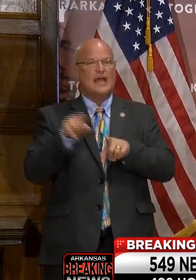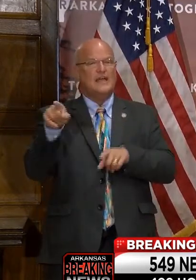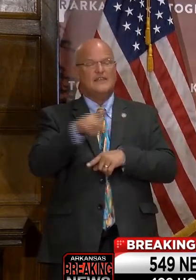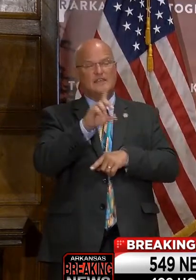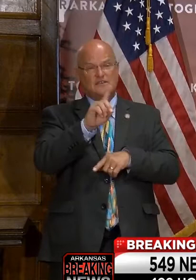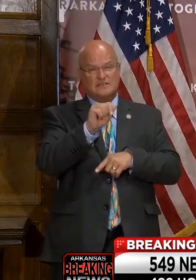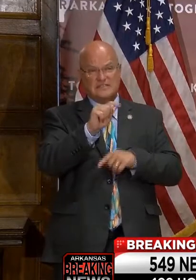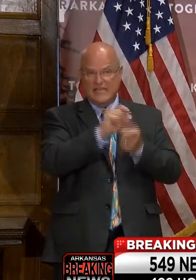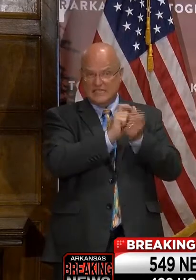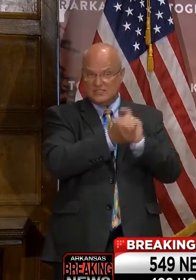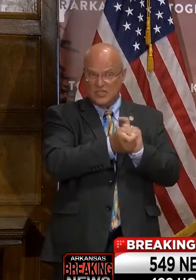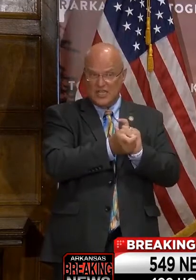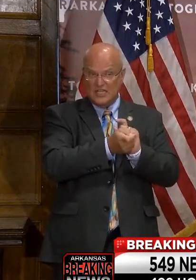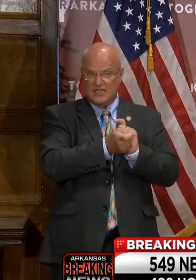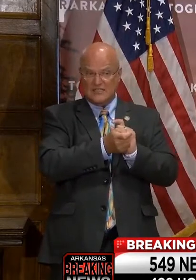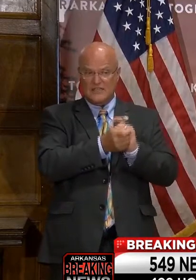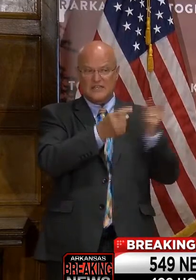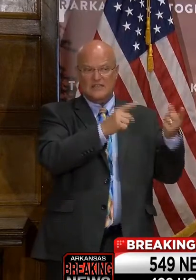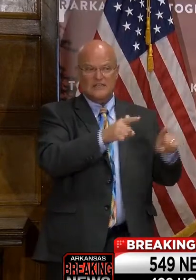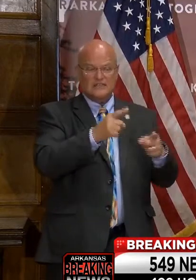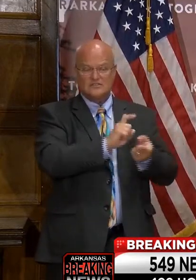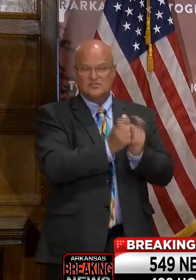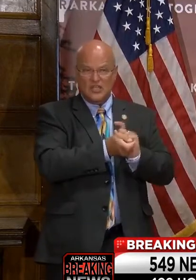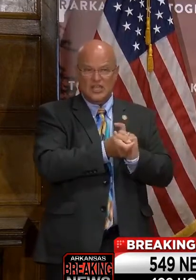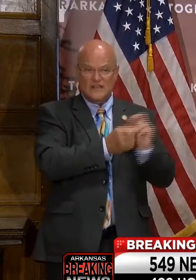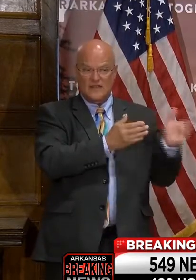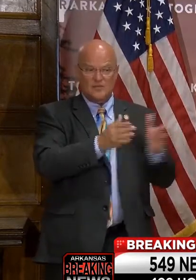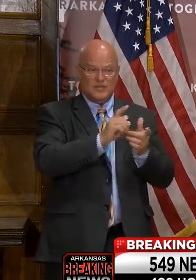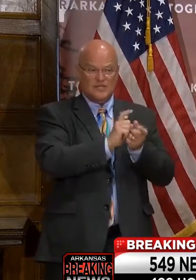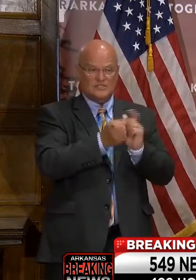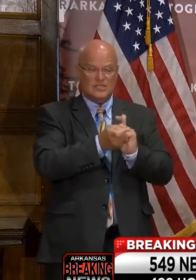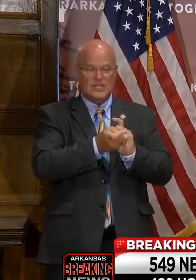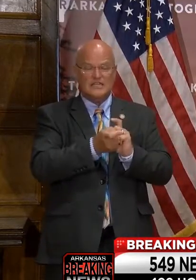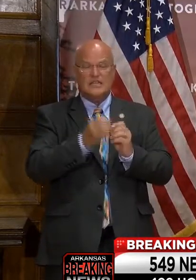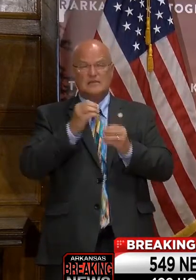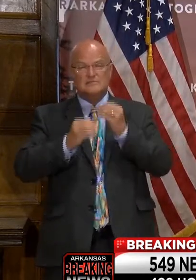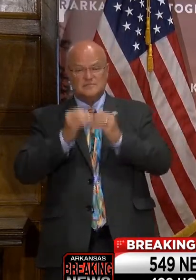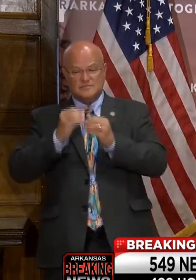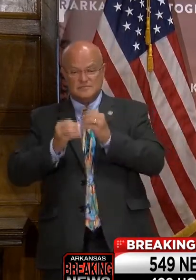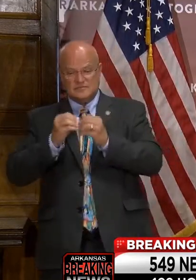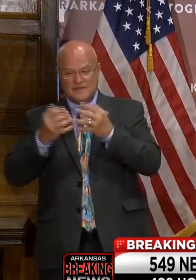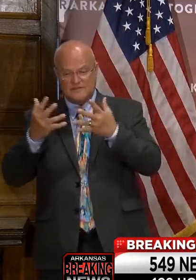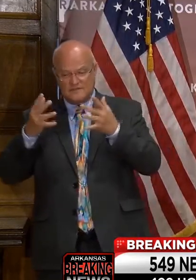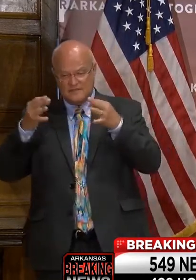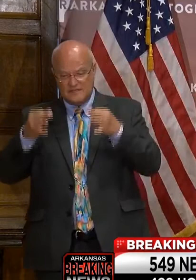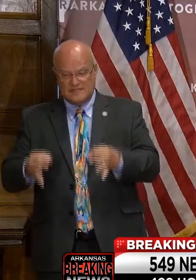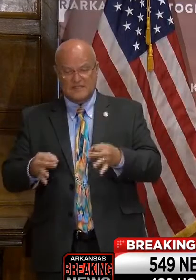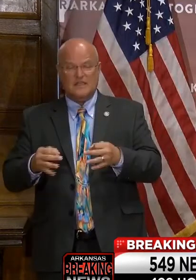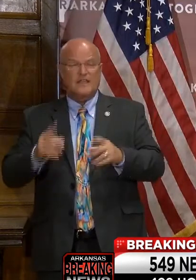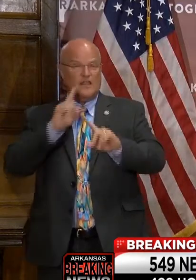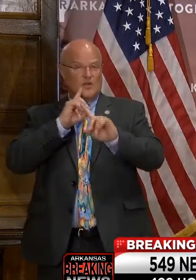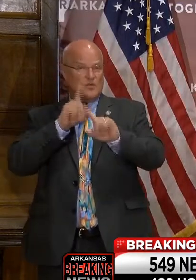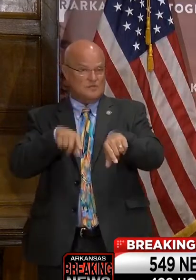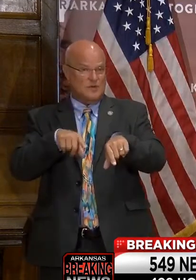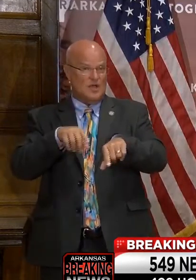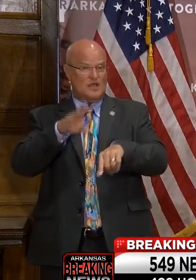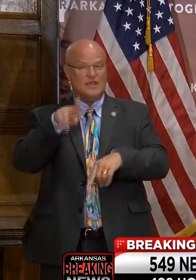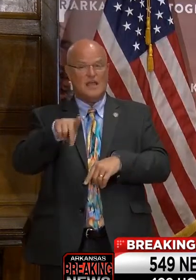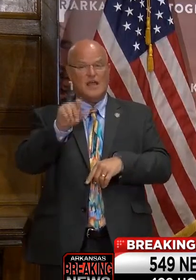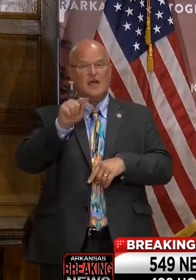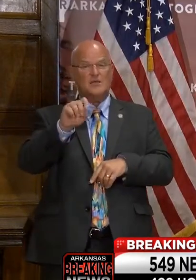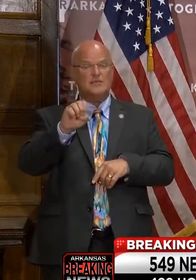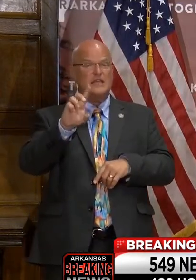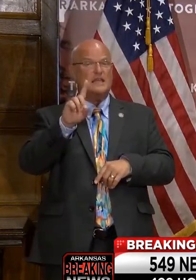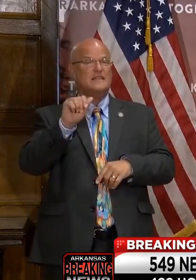data changed, as their conditions changed, and as their plans became more refined, then they would respond and update